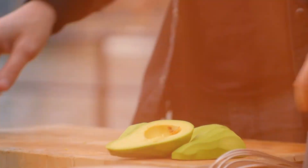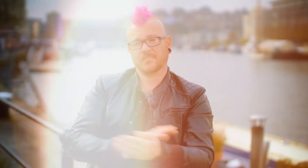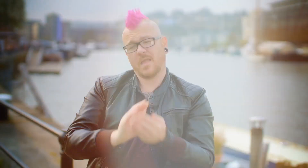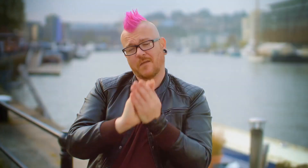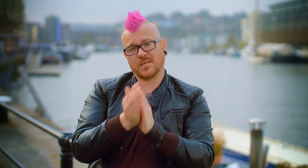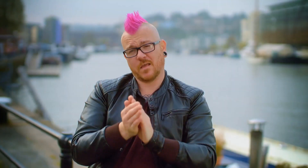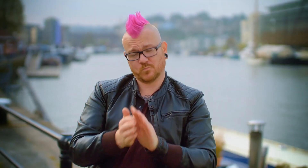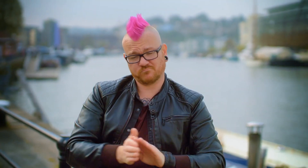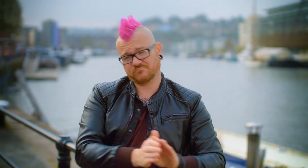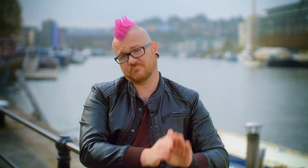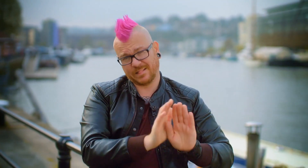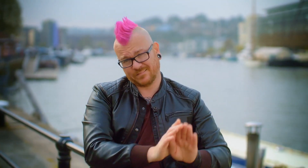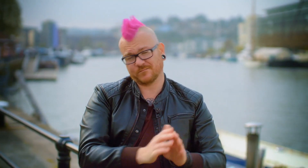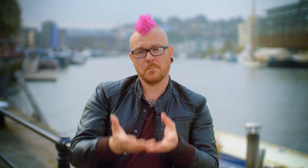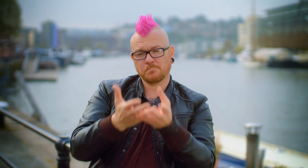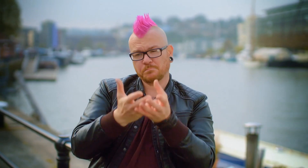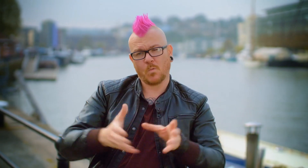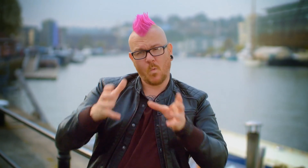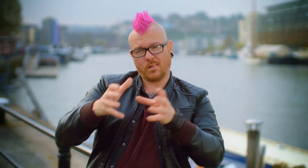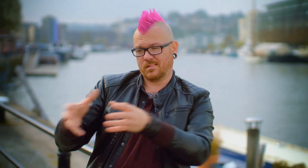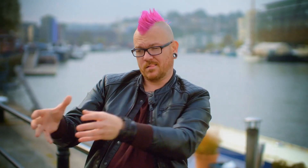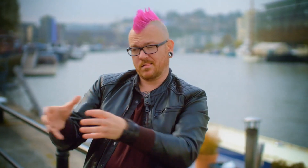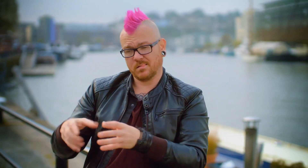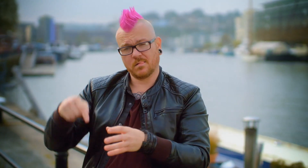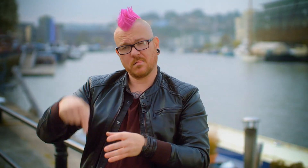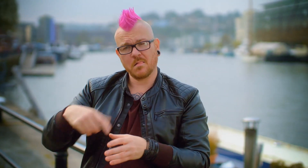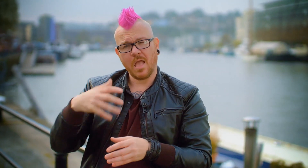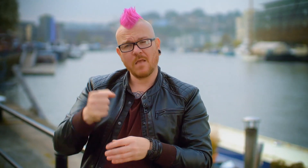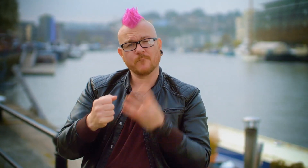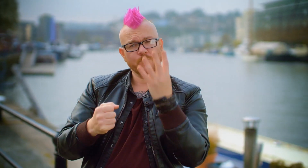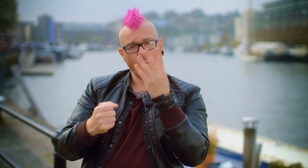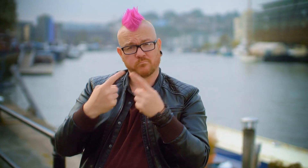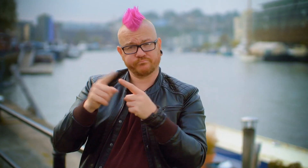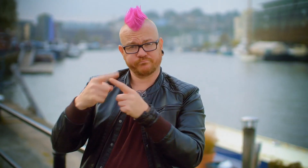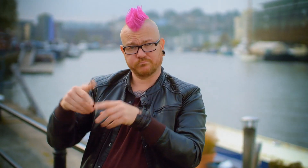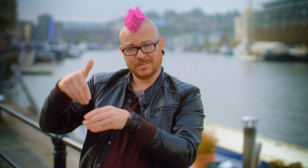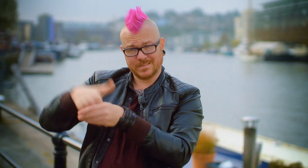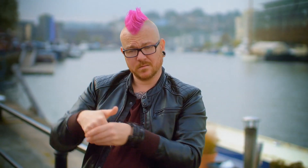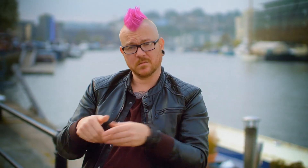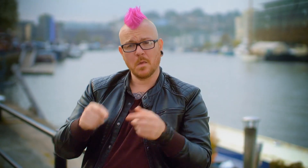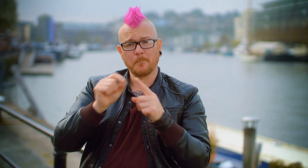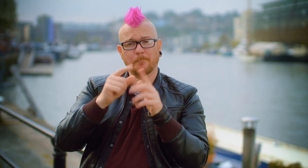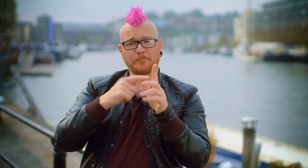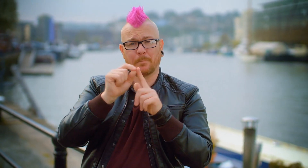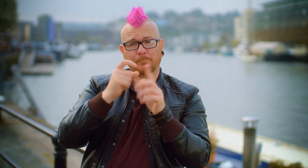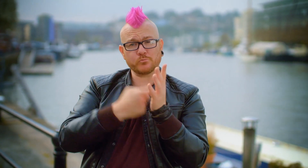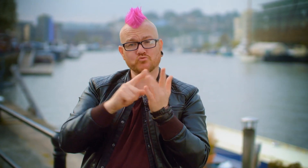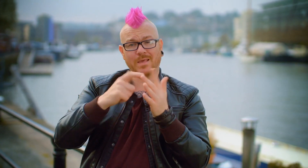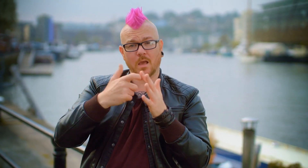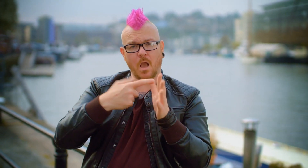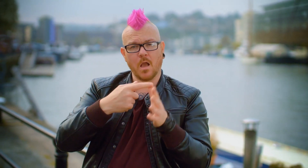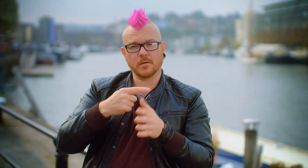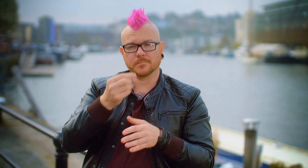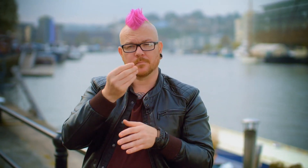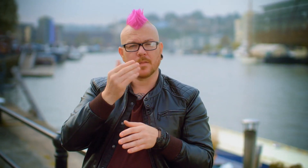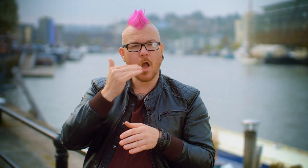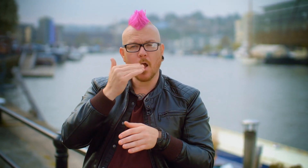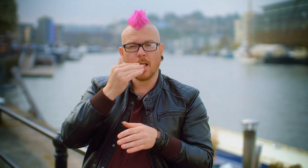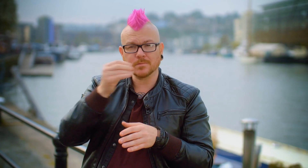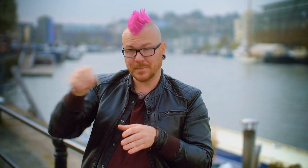Put the avocado to one side. Take a bowl and in go 4 ingredients for a batter. First, paprika, a spice,